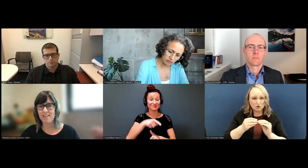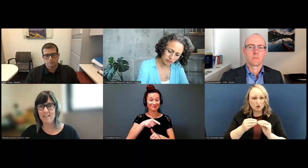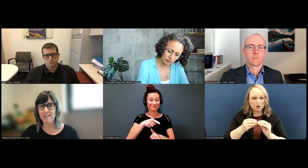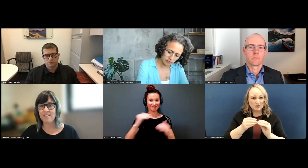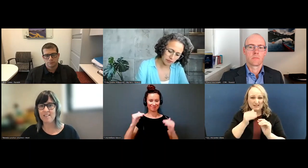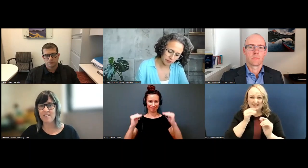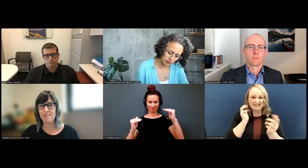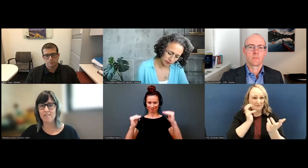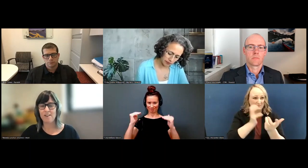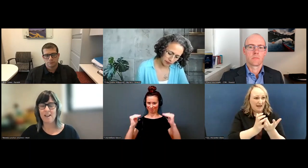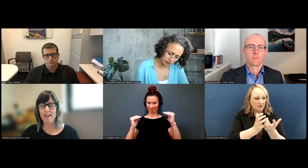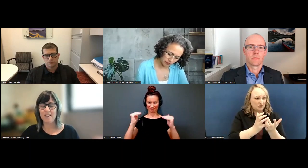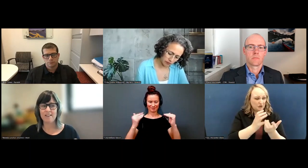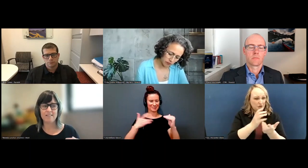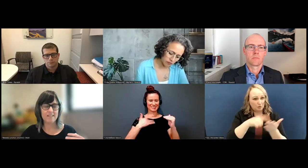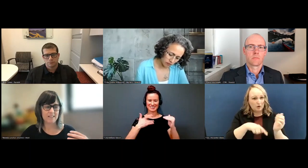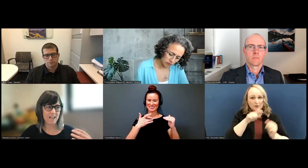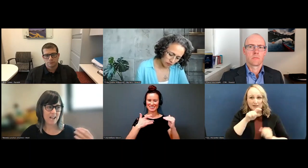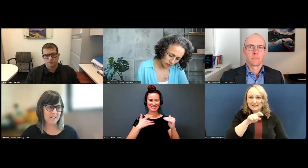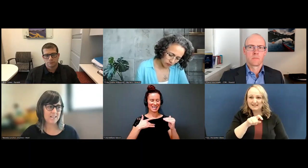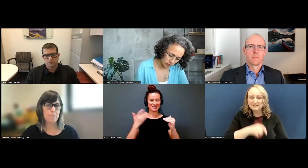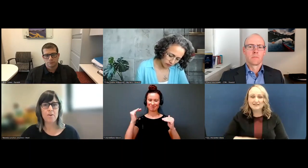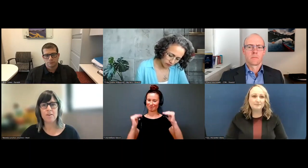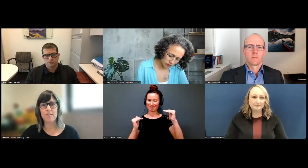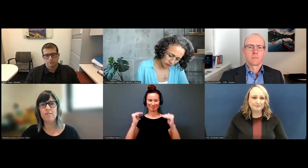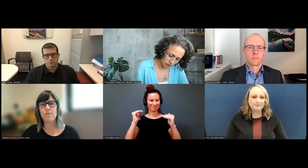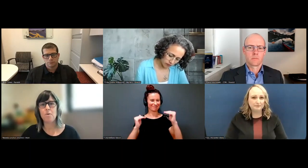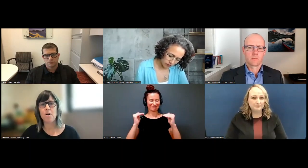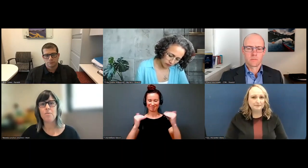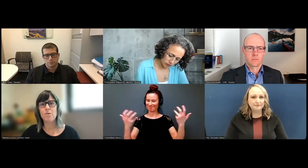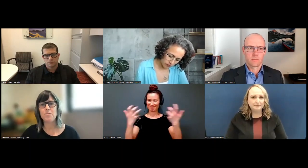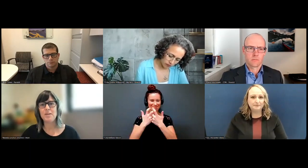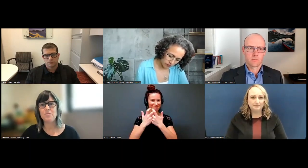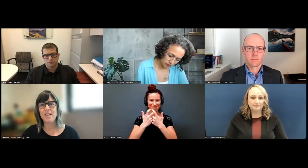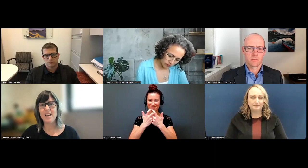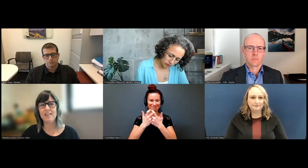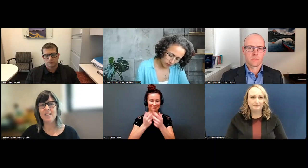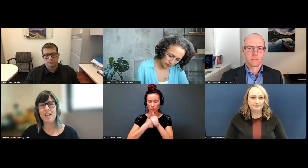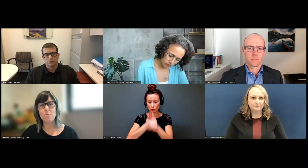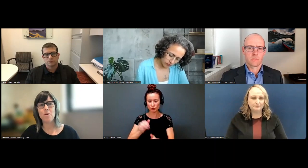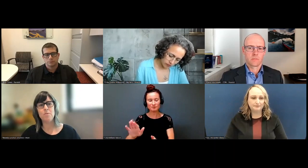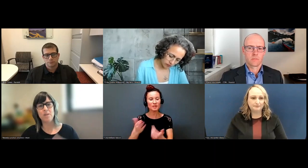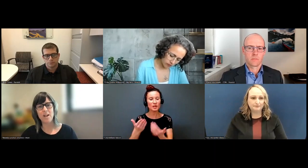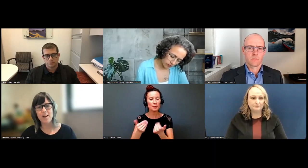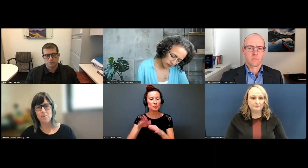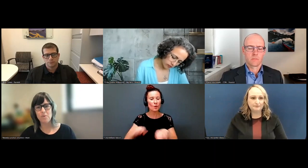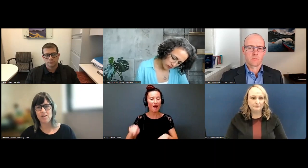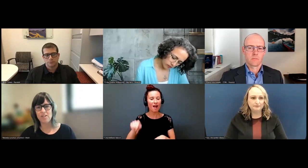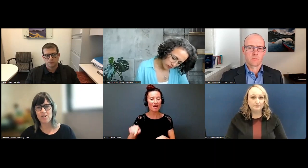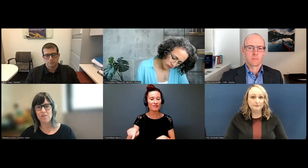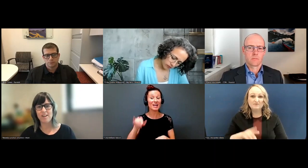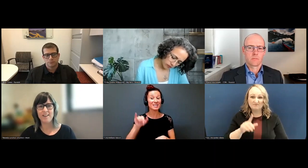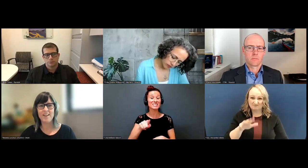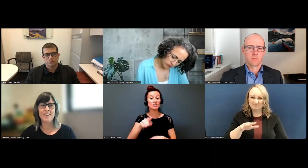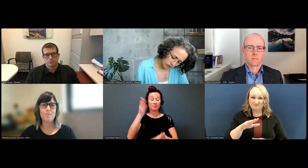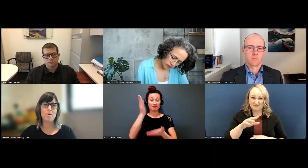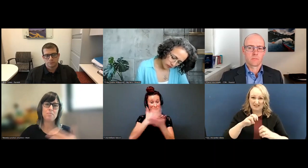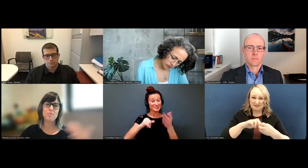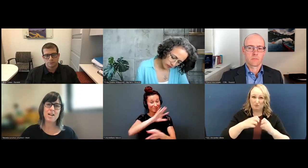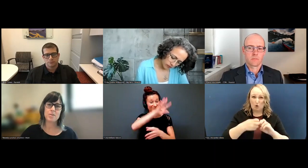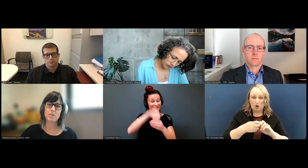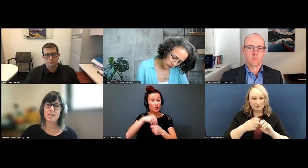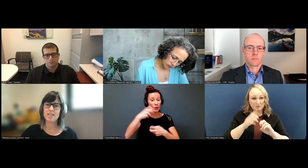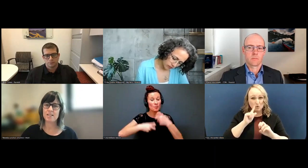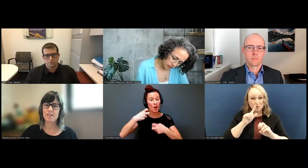match the need. And that is part of the problem. And we can't let that problem lie with the children. That